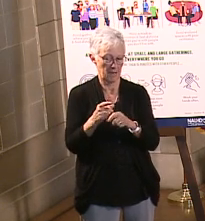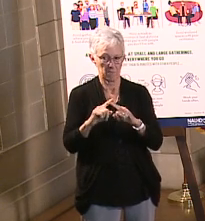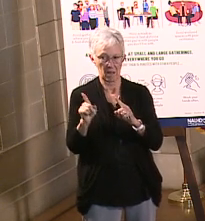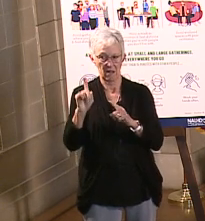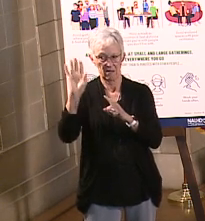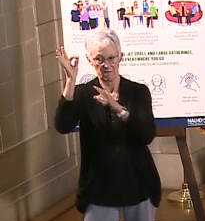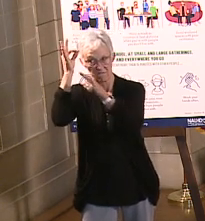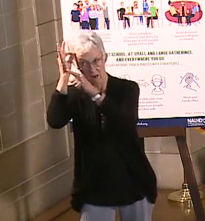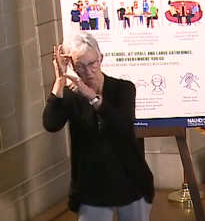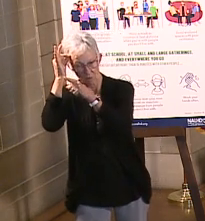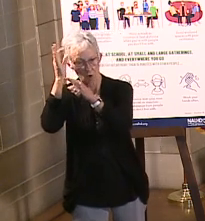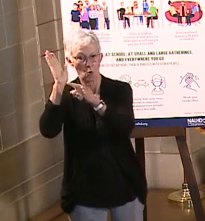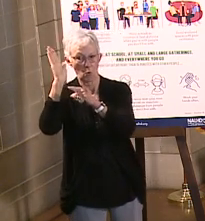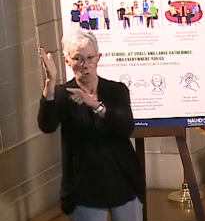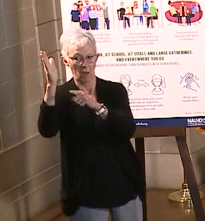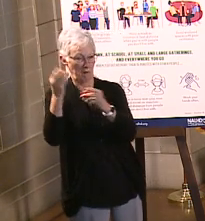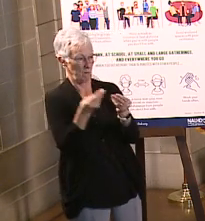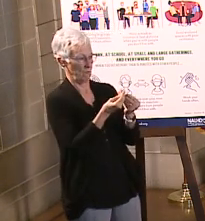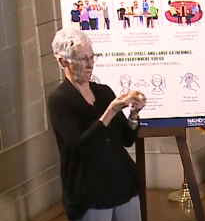our providers to be able to provide that second round.